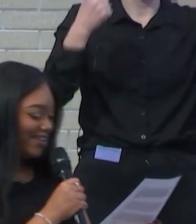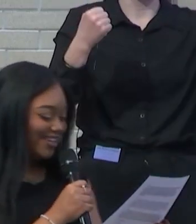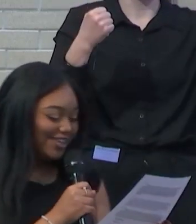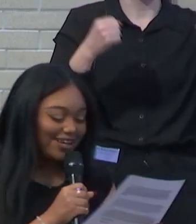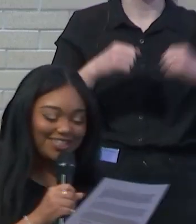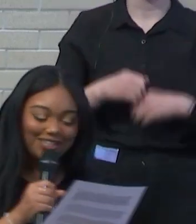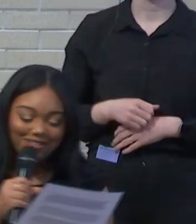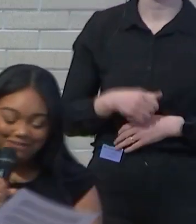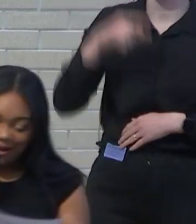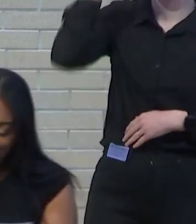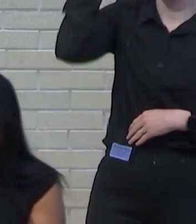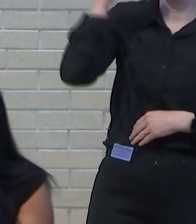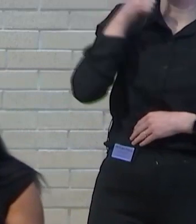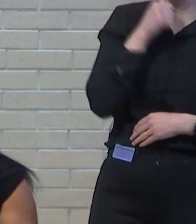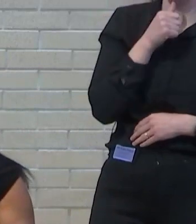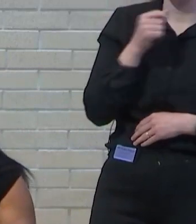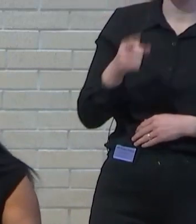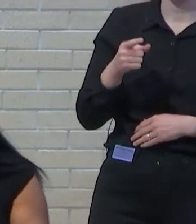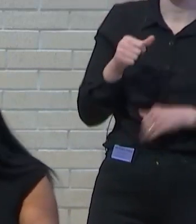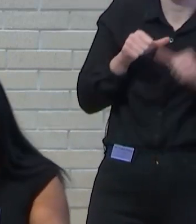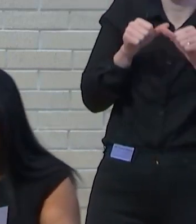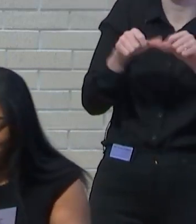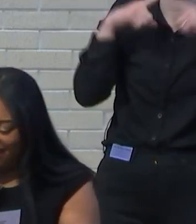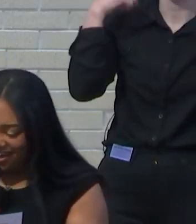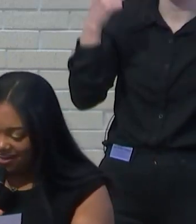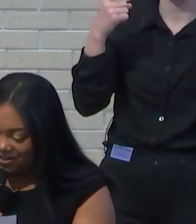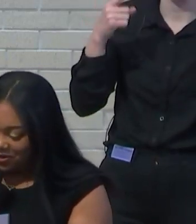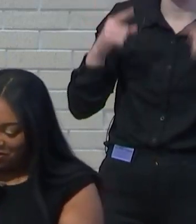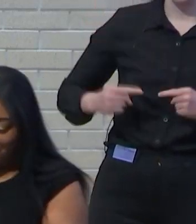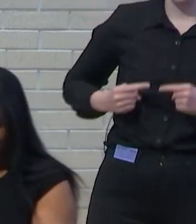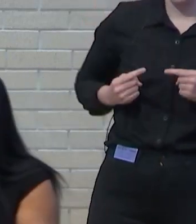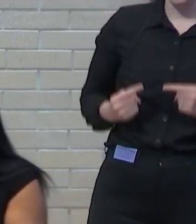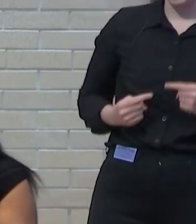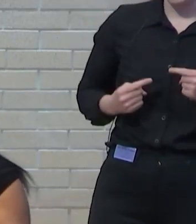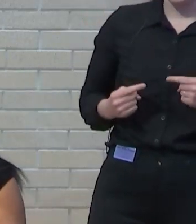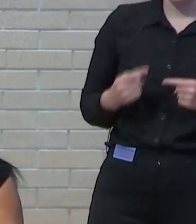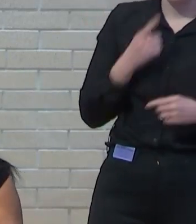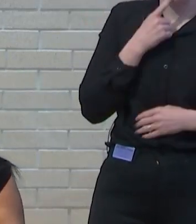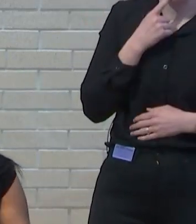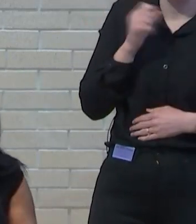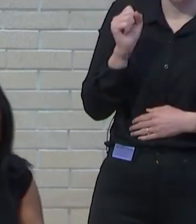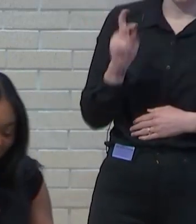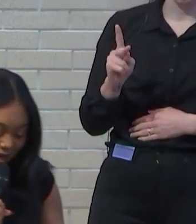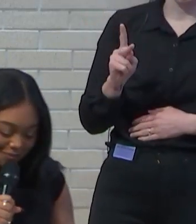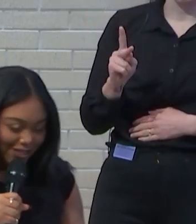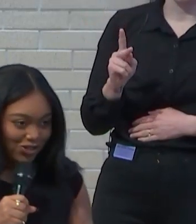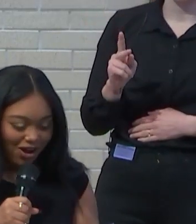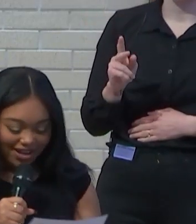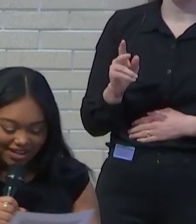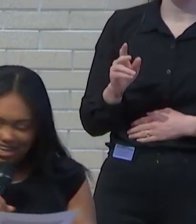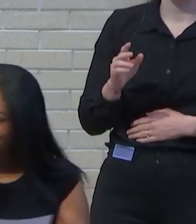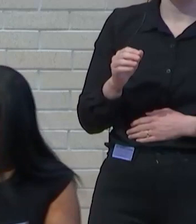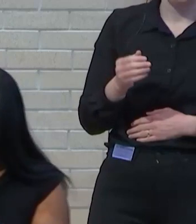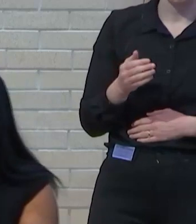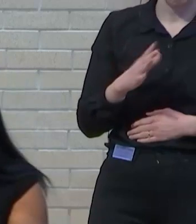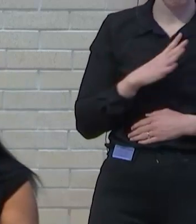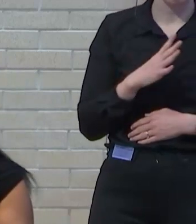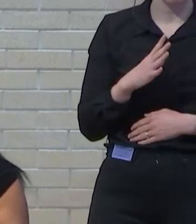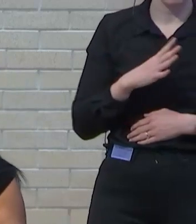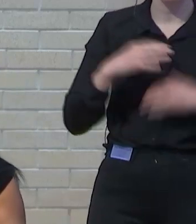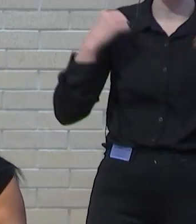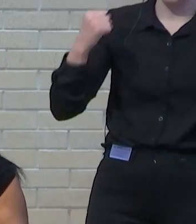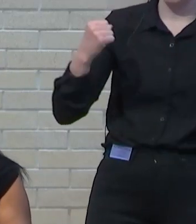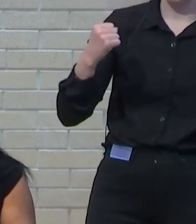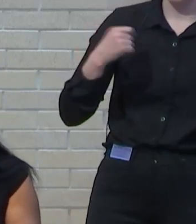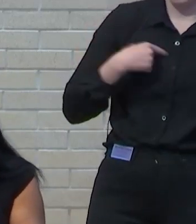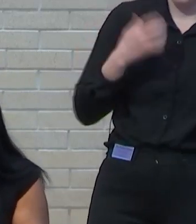girl, you continue to smile through your pain and respond, "I'm okay," when asked how you are doing. It is okay to be strong. In fact, I admire